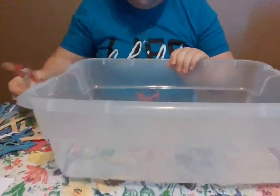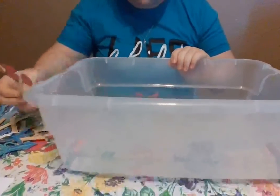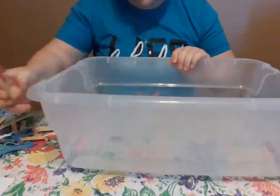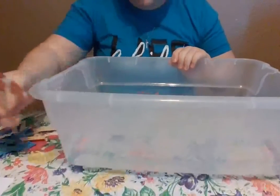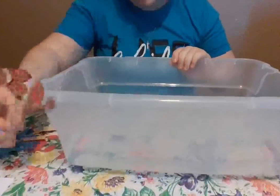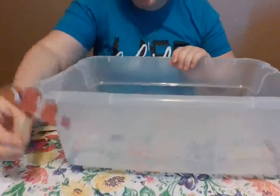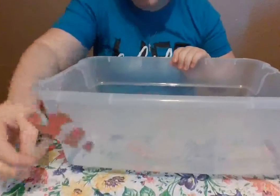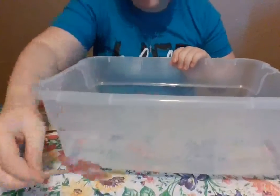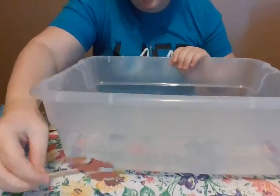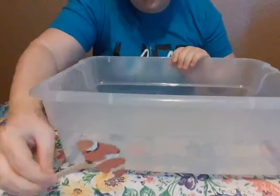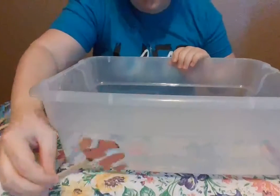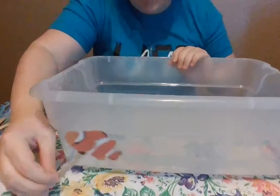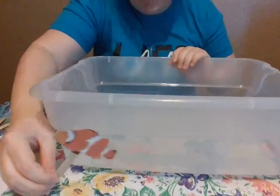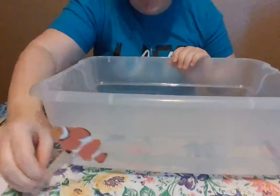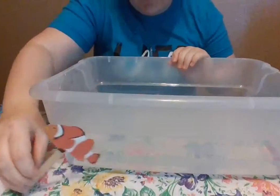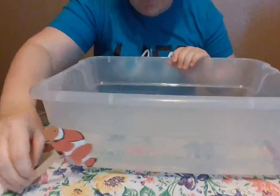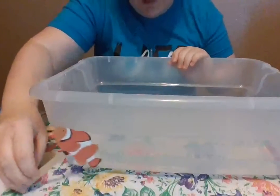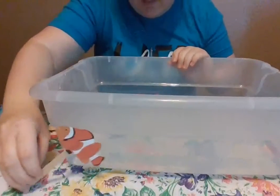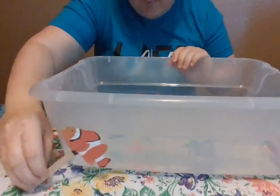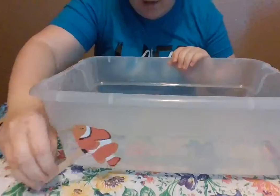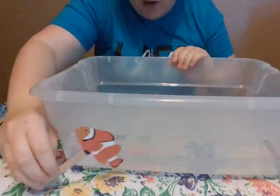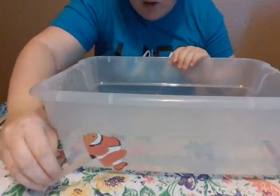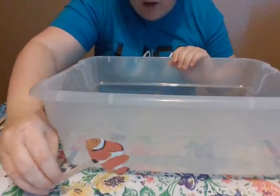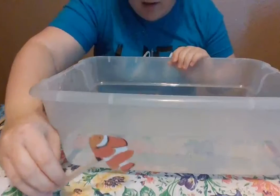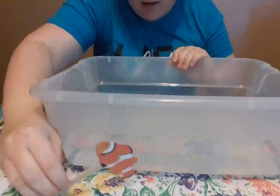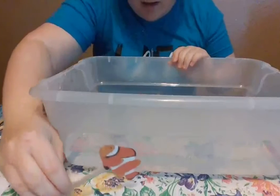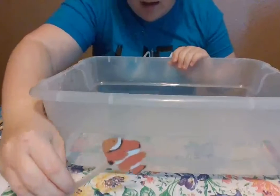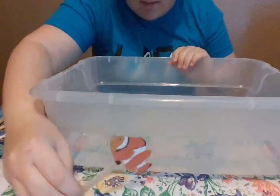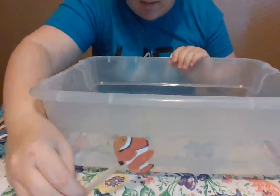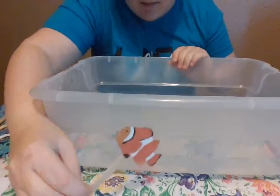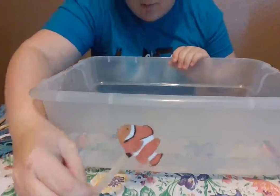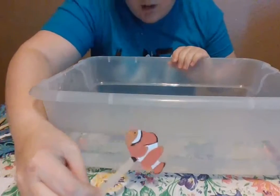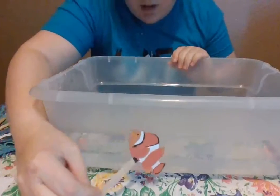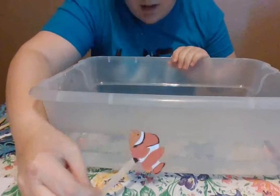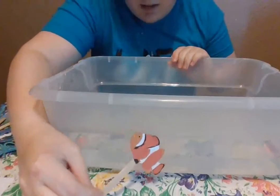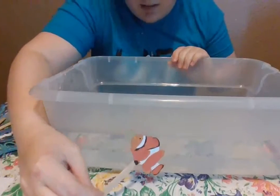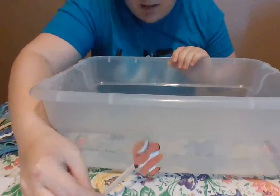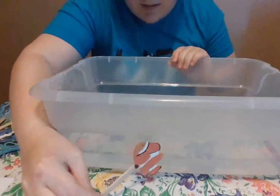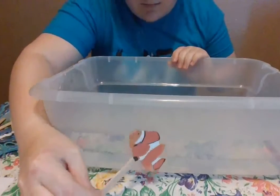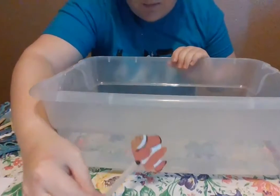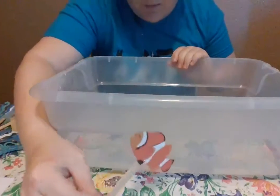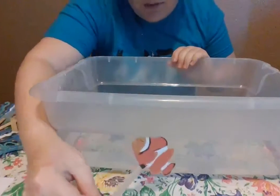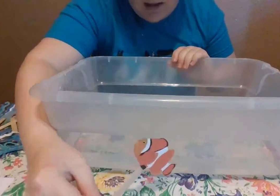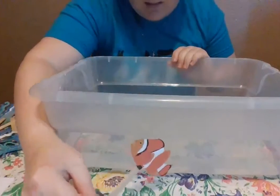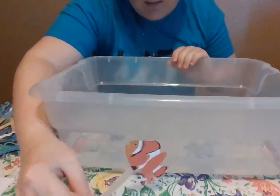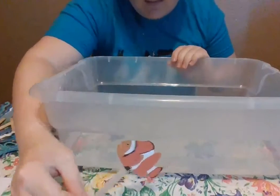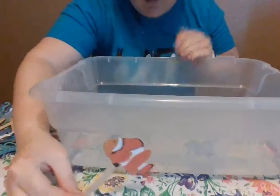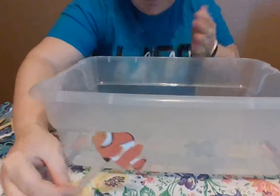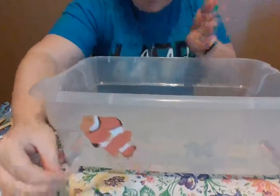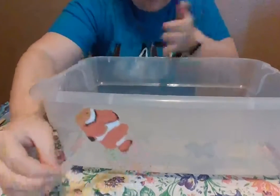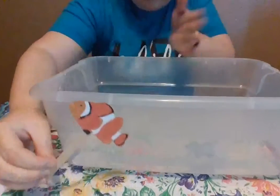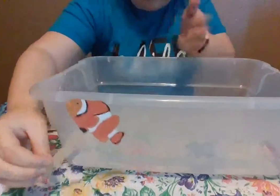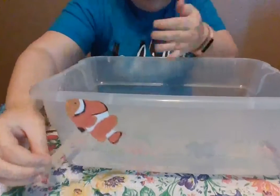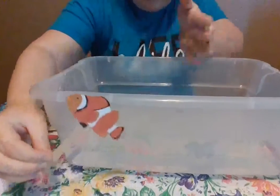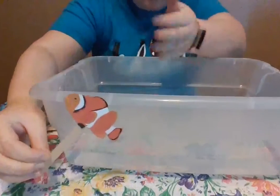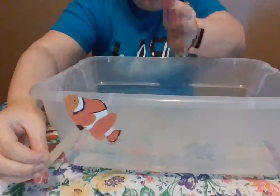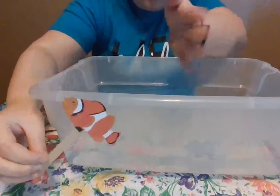I might bring it up here. So my fish is in the water. He's swimming. Do you guys remember